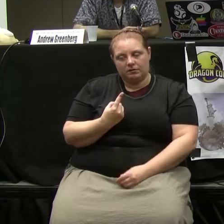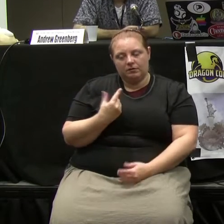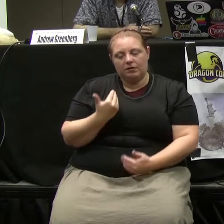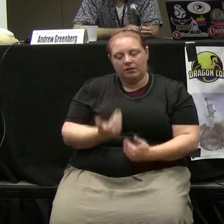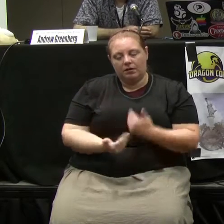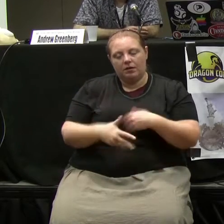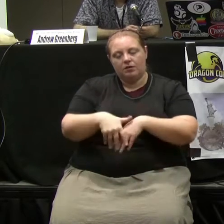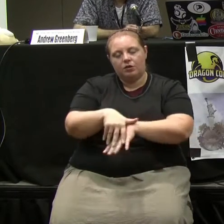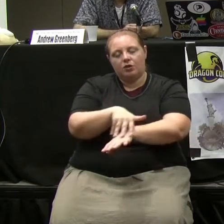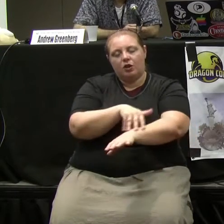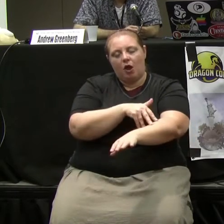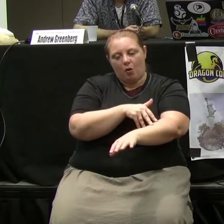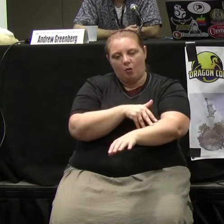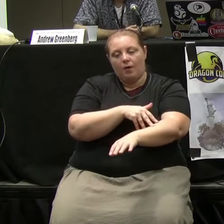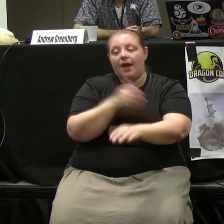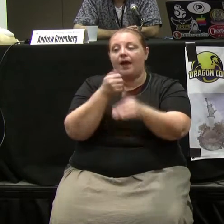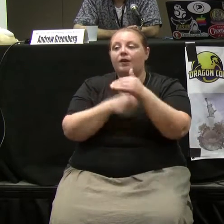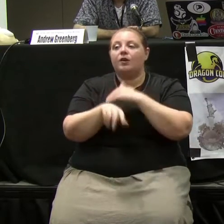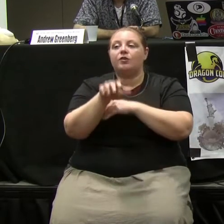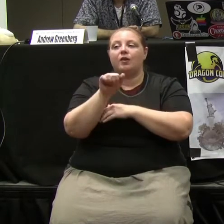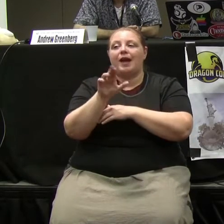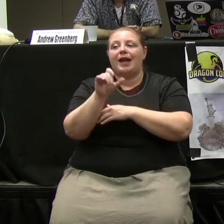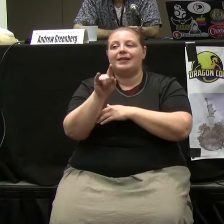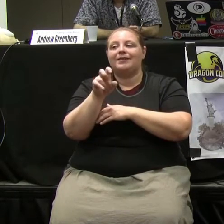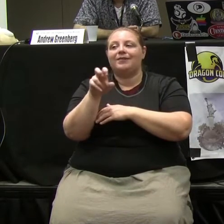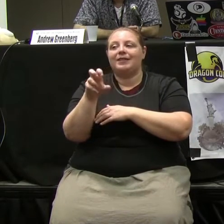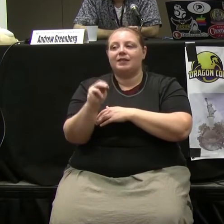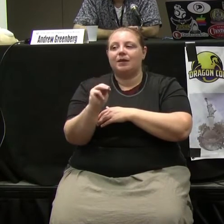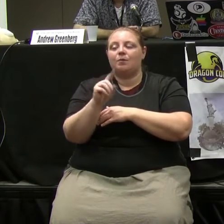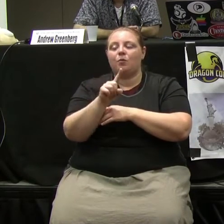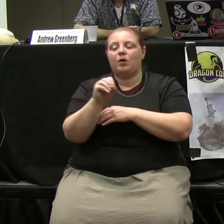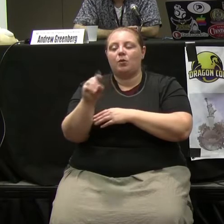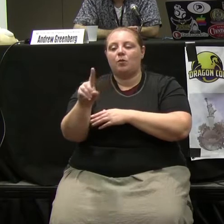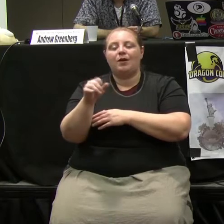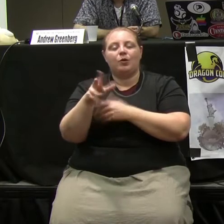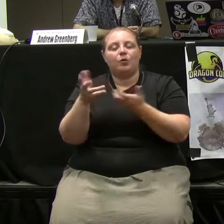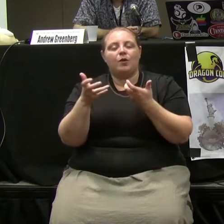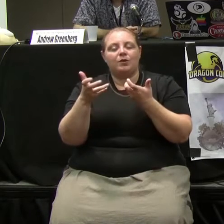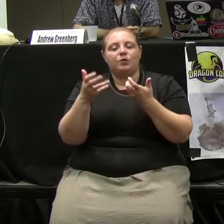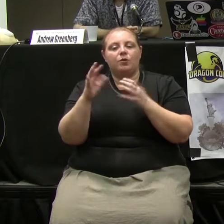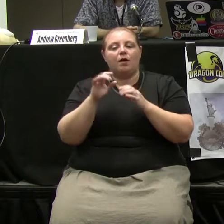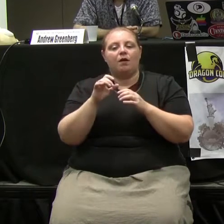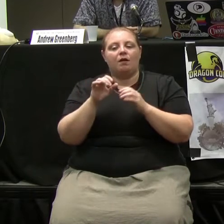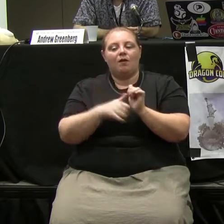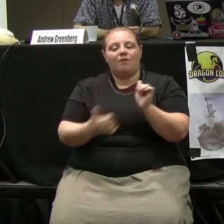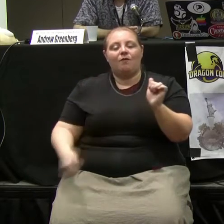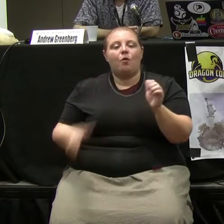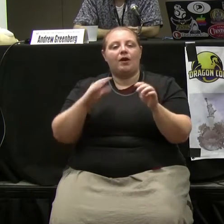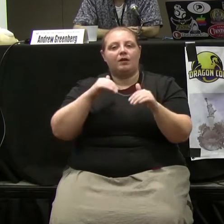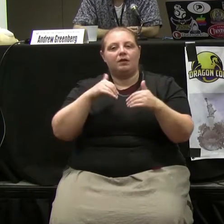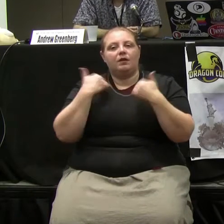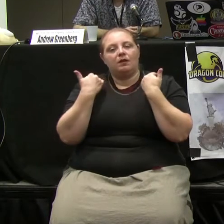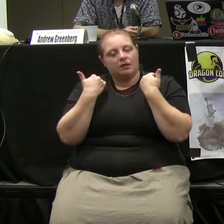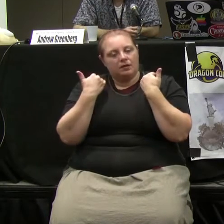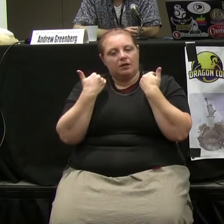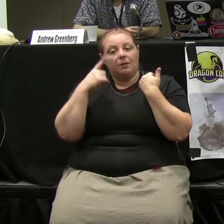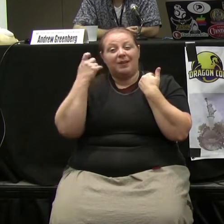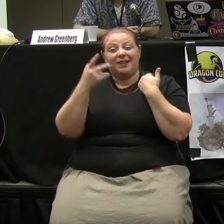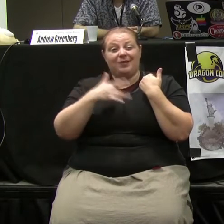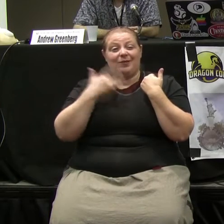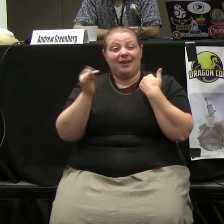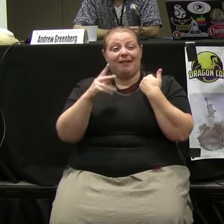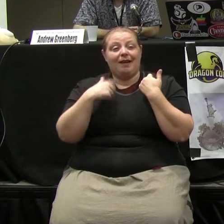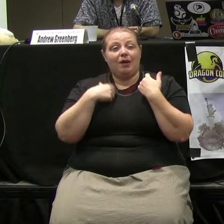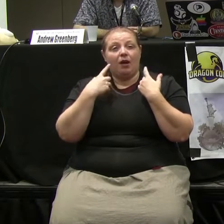was going to talk about under Activism 101 is avoiding burnout. Because there can definitely be times when you think you are definitely crying into an empty